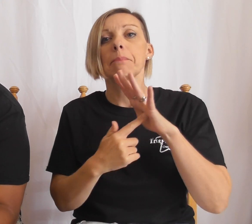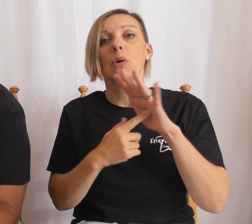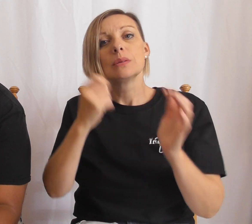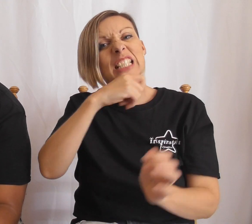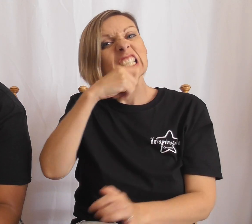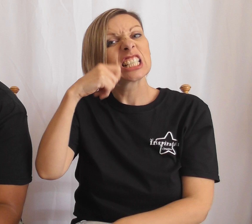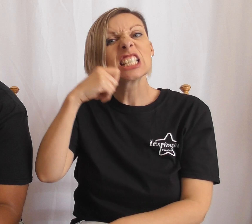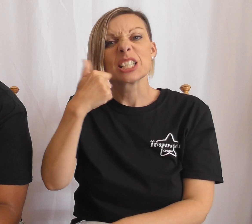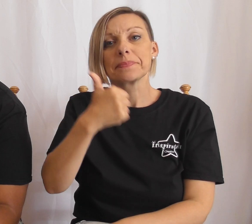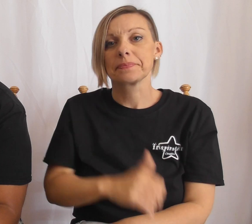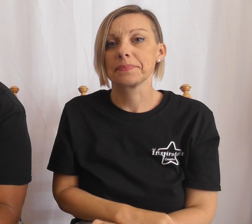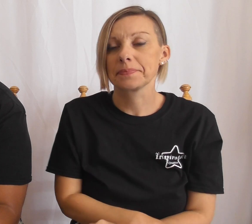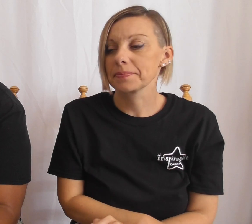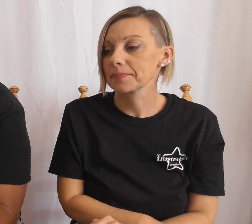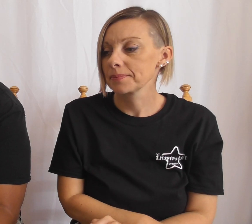Yeah.